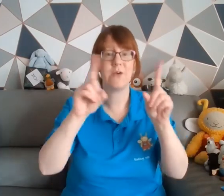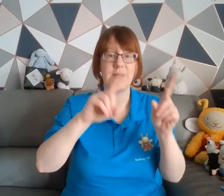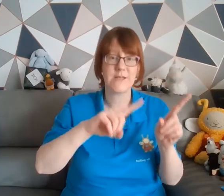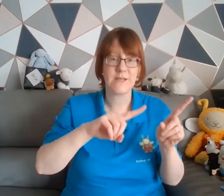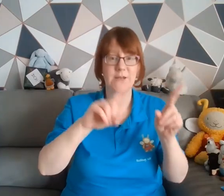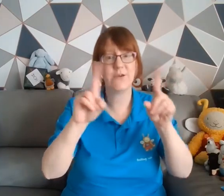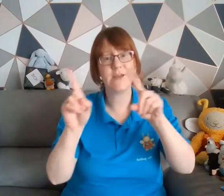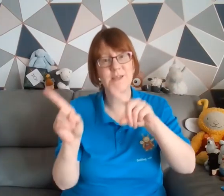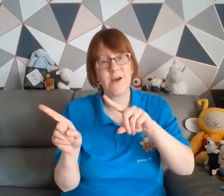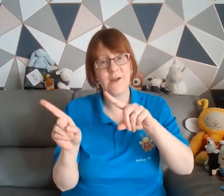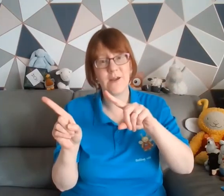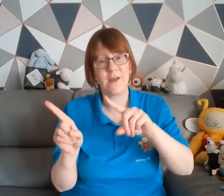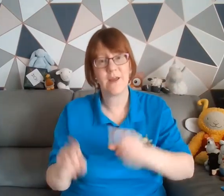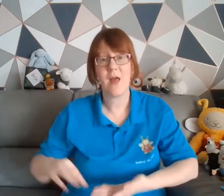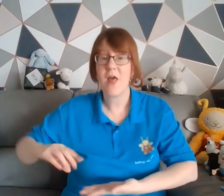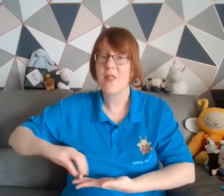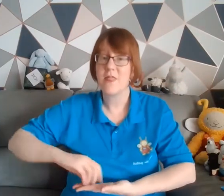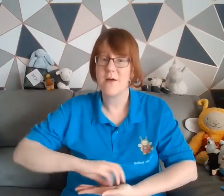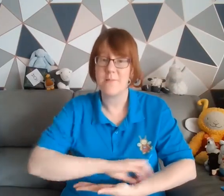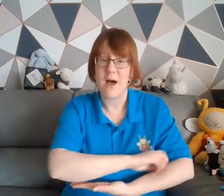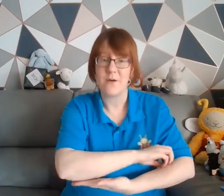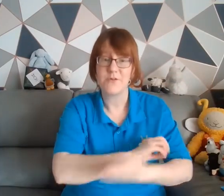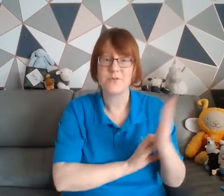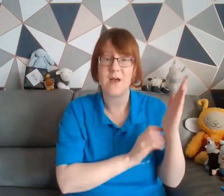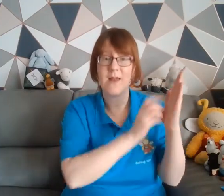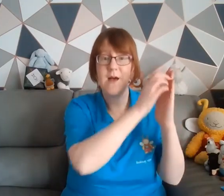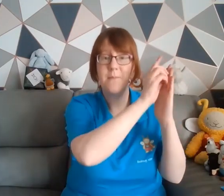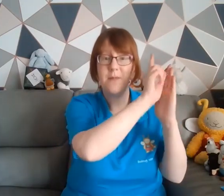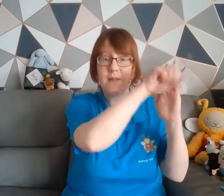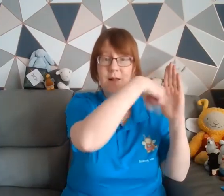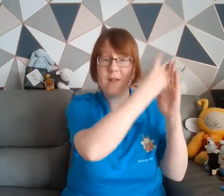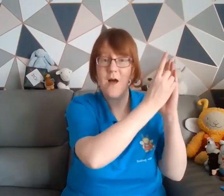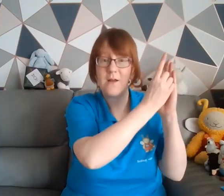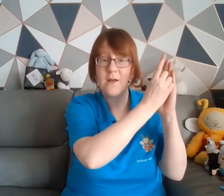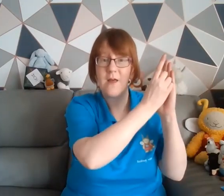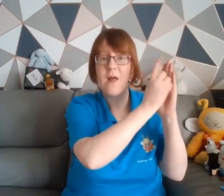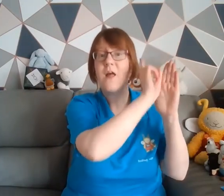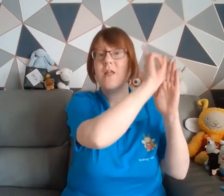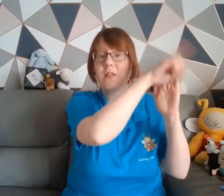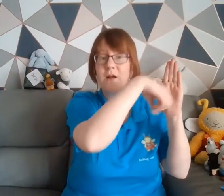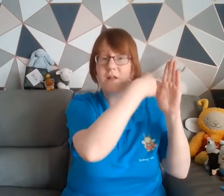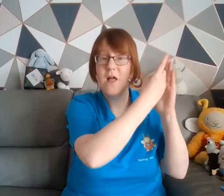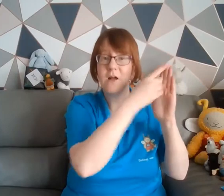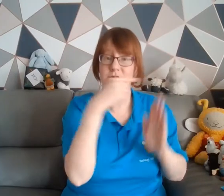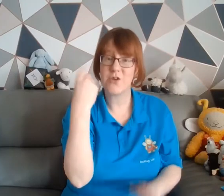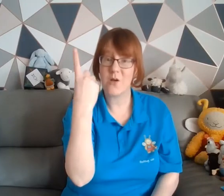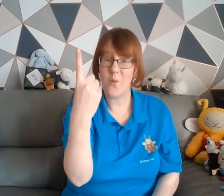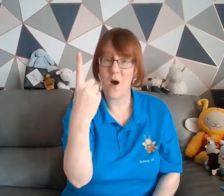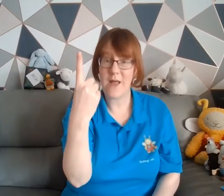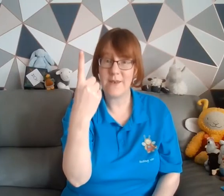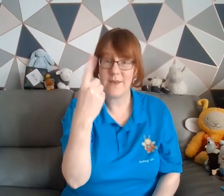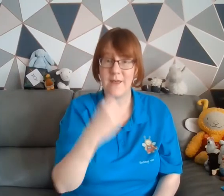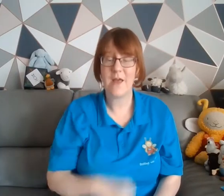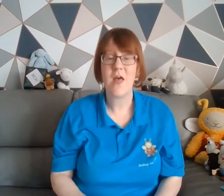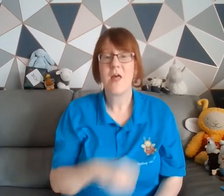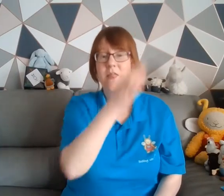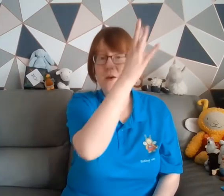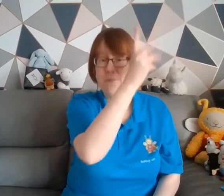Hickory dickory dock, the mouse ran up the clock. The clock struck one, the